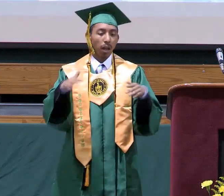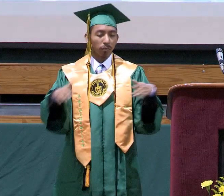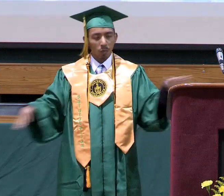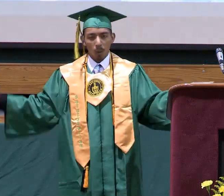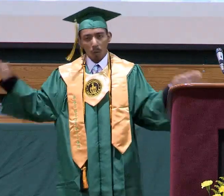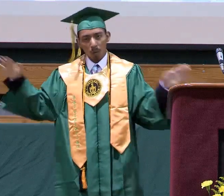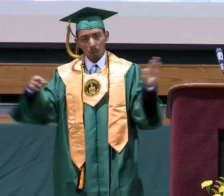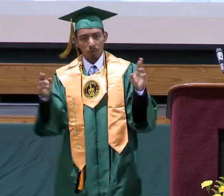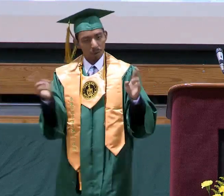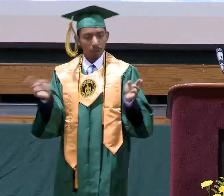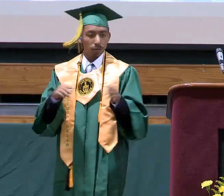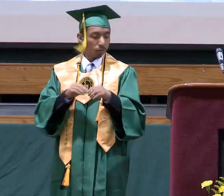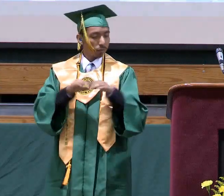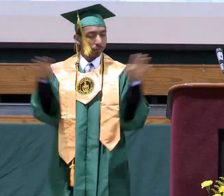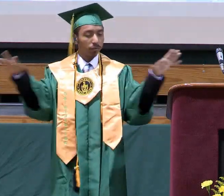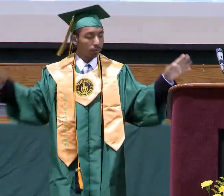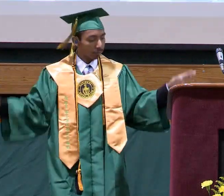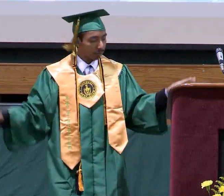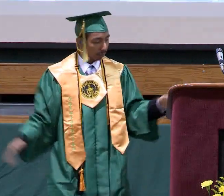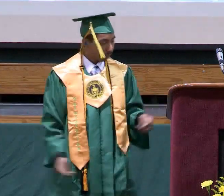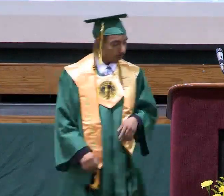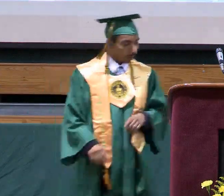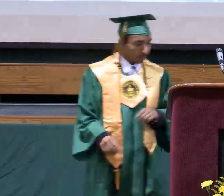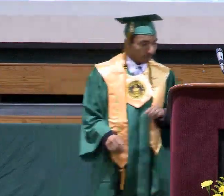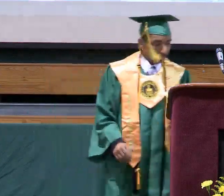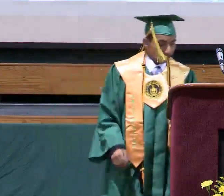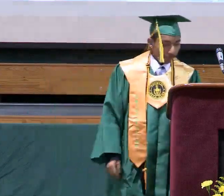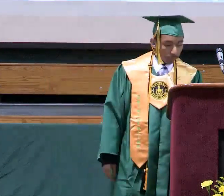And I'm prepared now to spread my wings as I go out into that world.